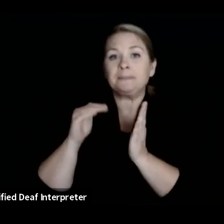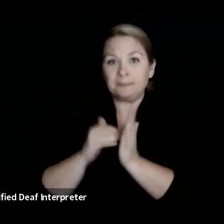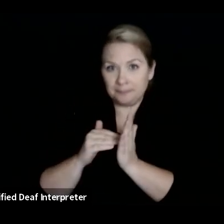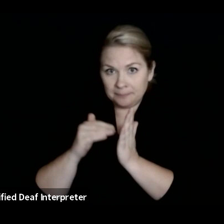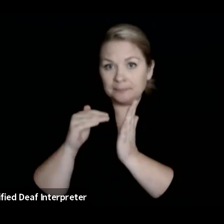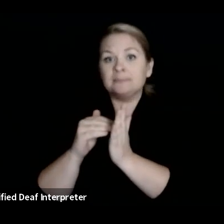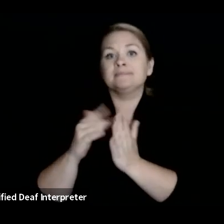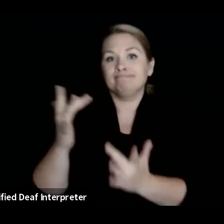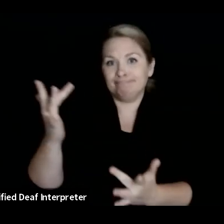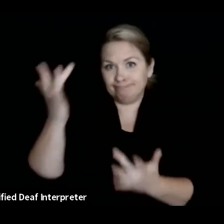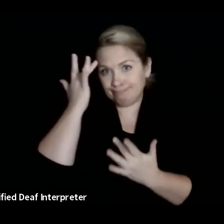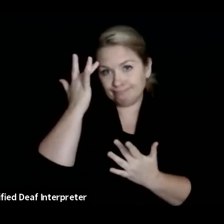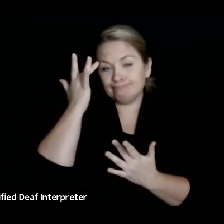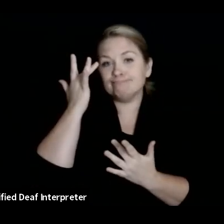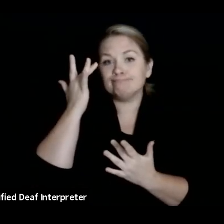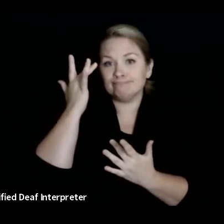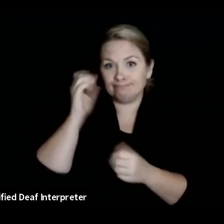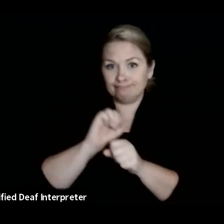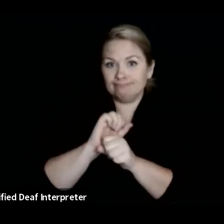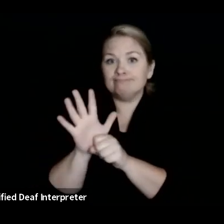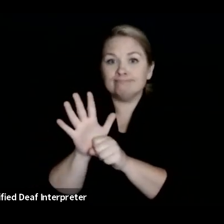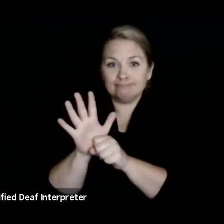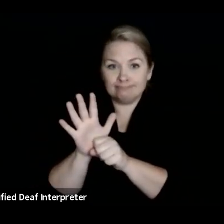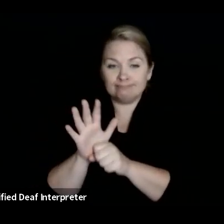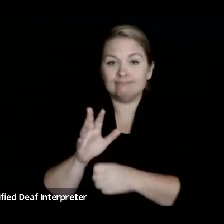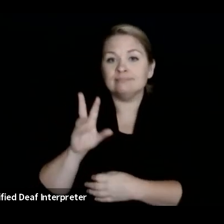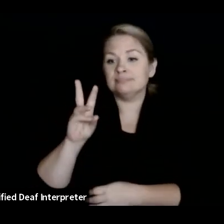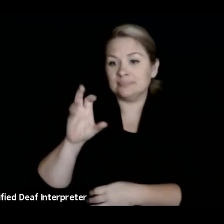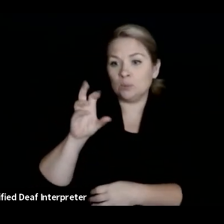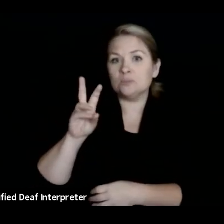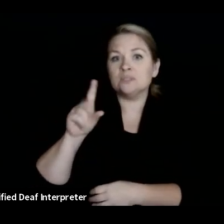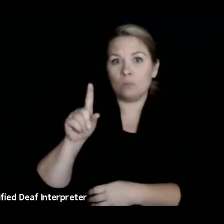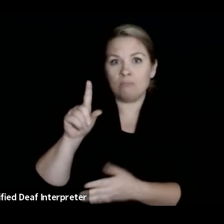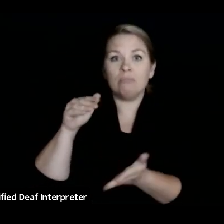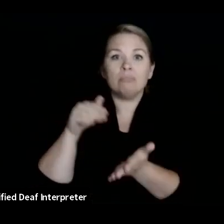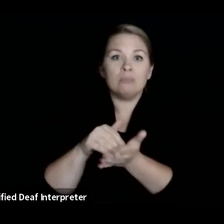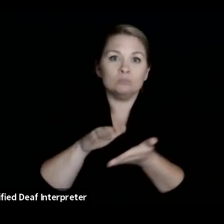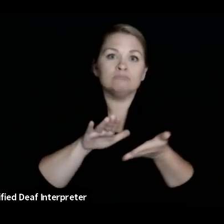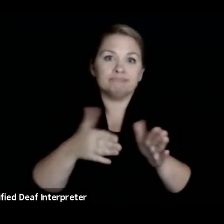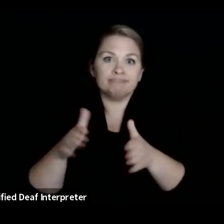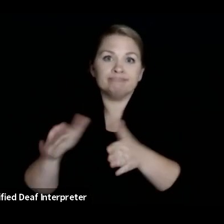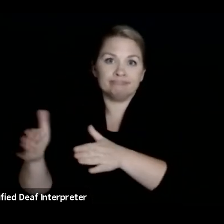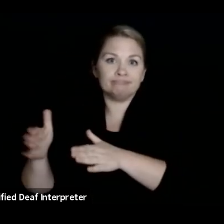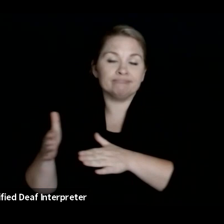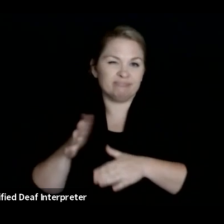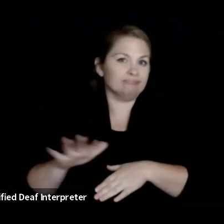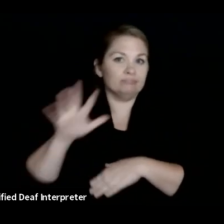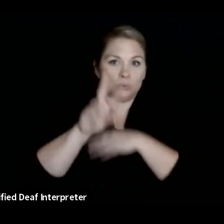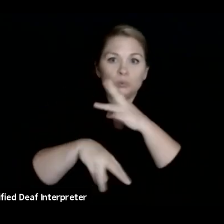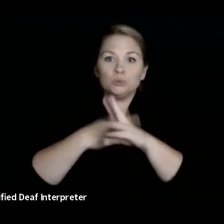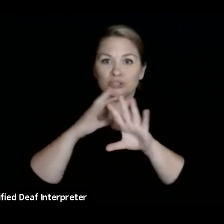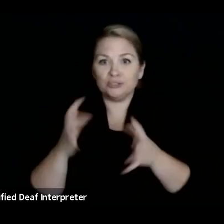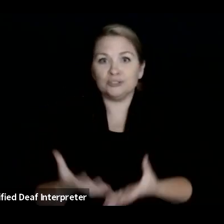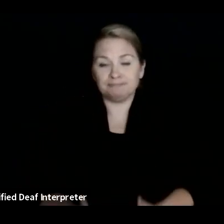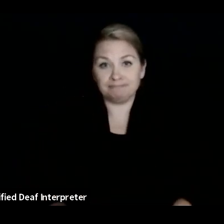deaths globally. And in the United States, we had more than 4.3 million cases